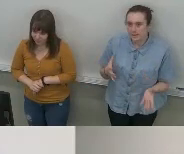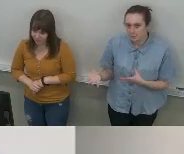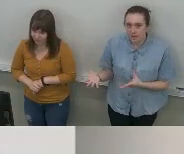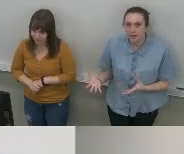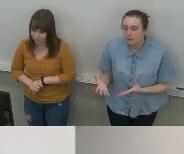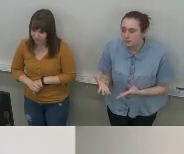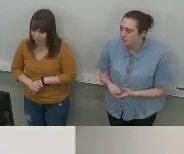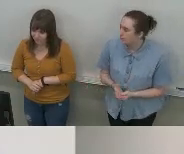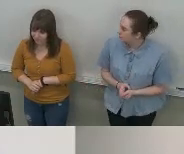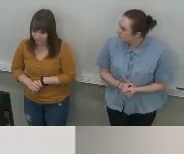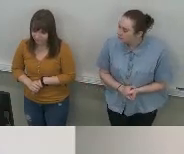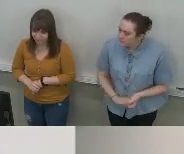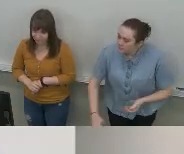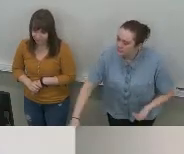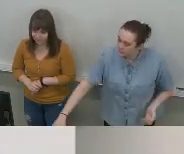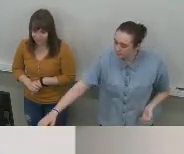the same sign.